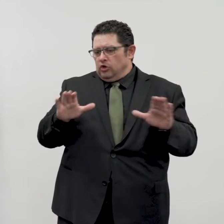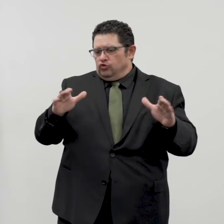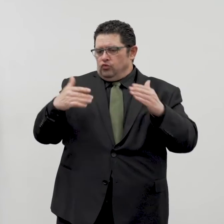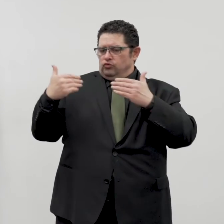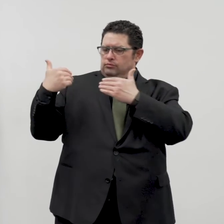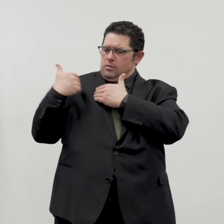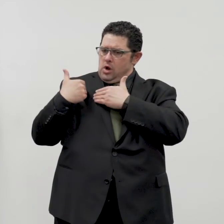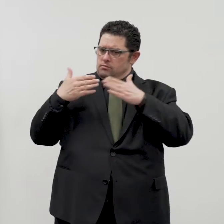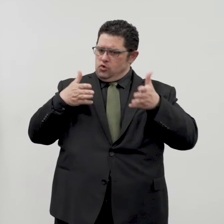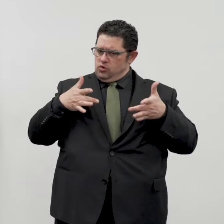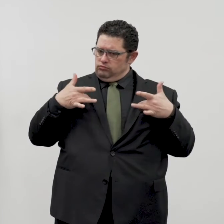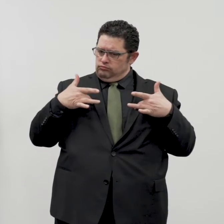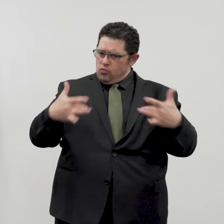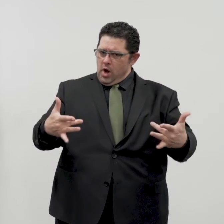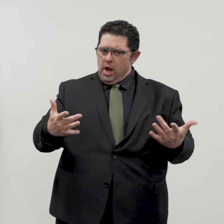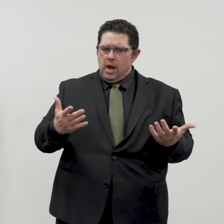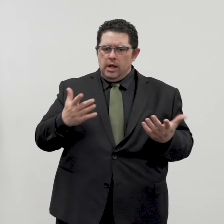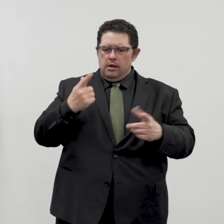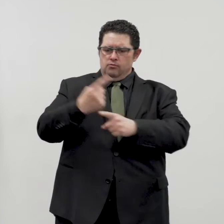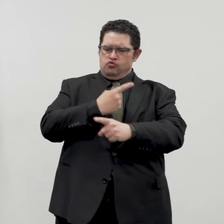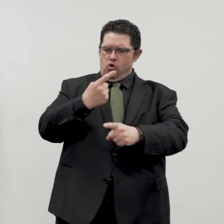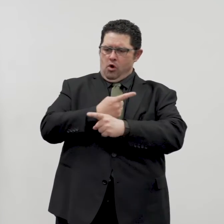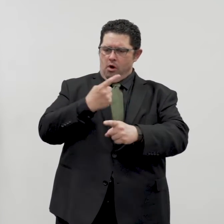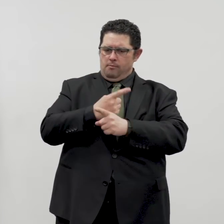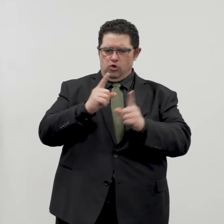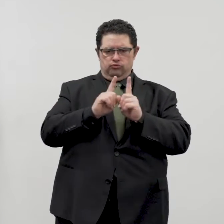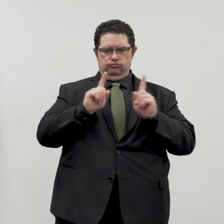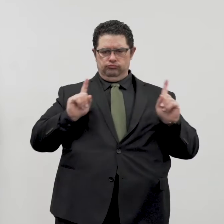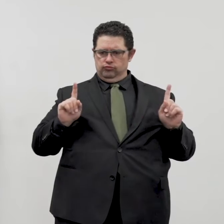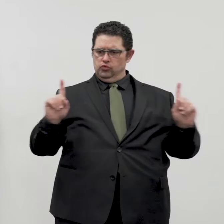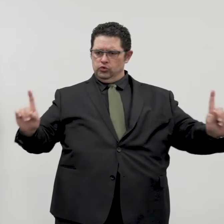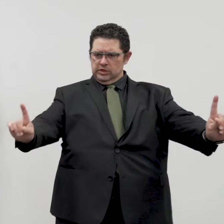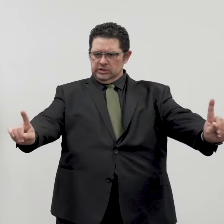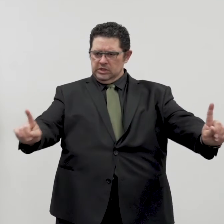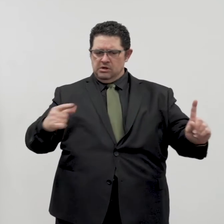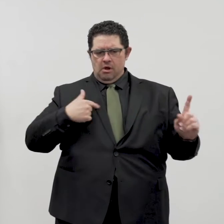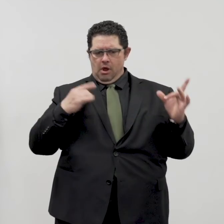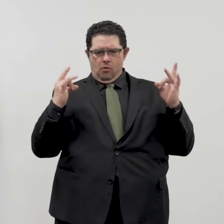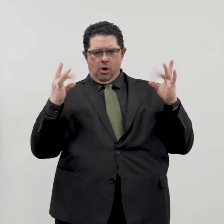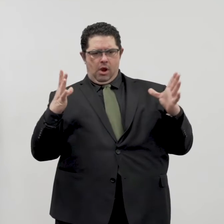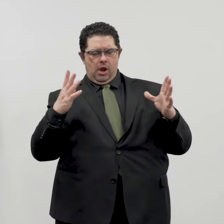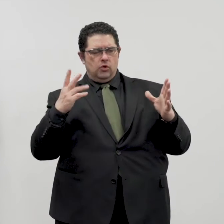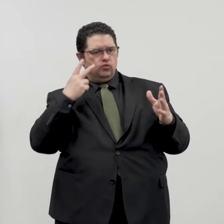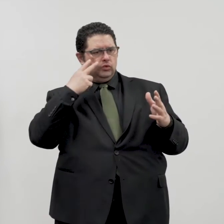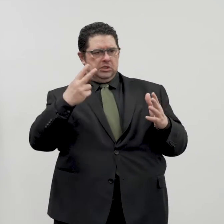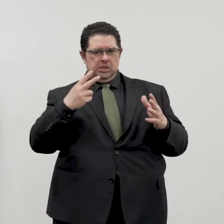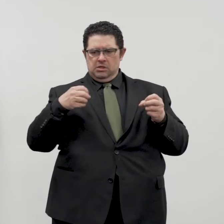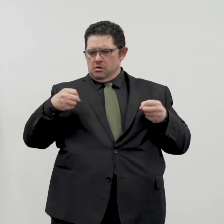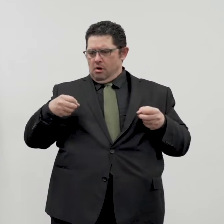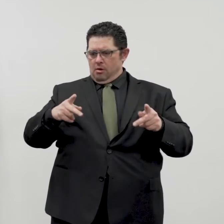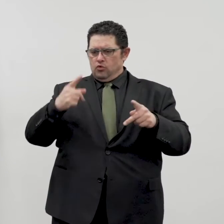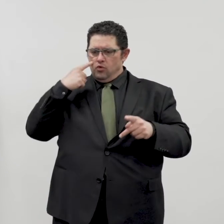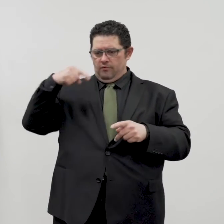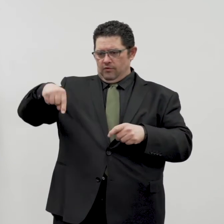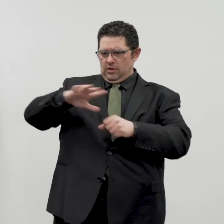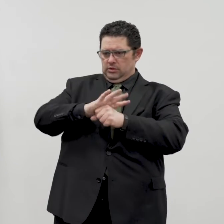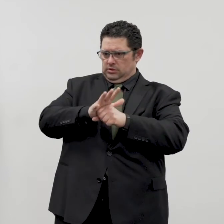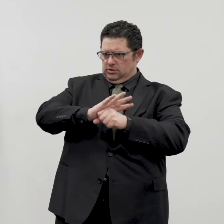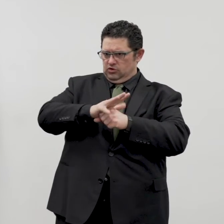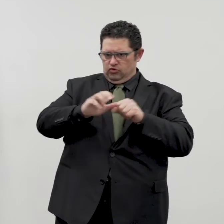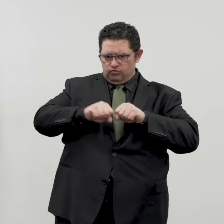way and with proper social distancing, because I would hate to see an opportunity for this virus to